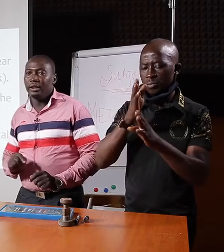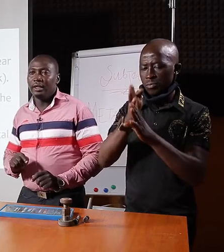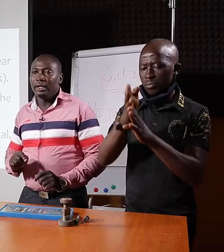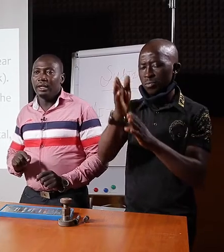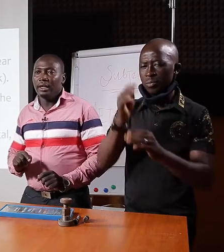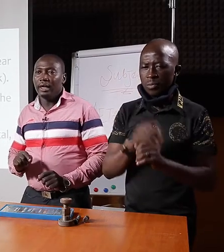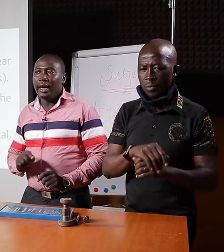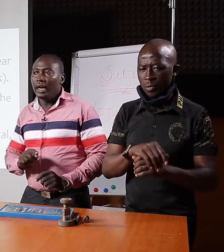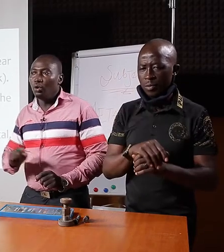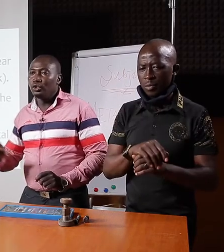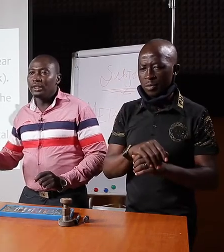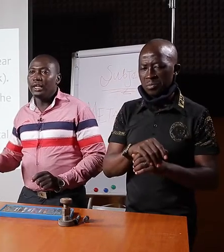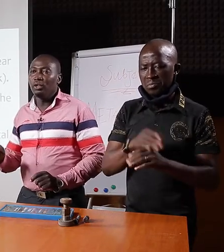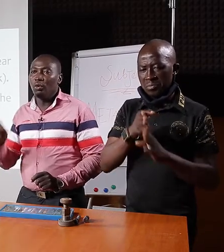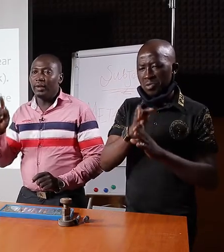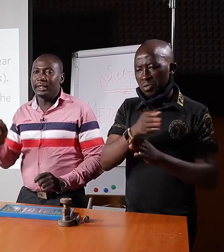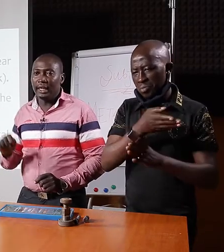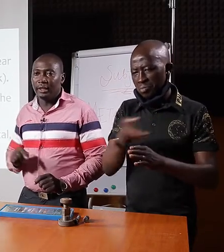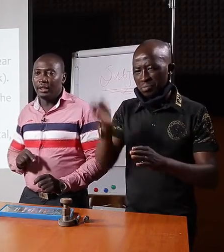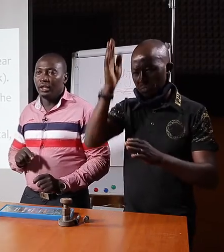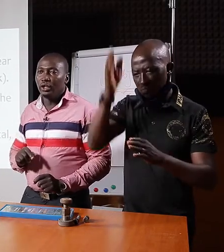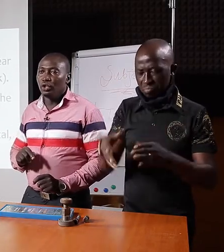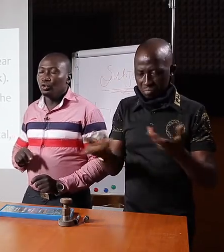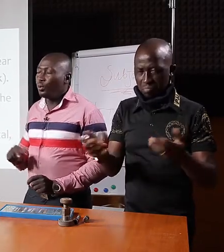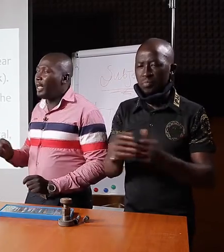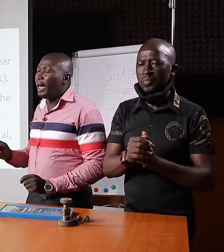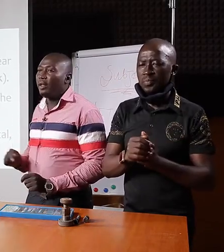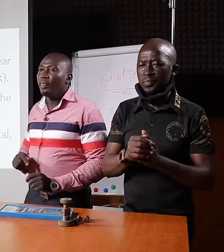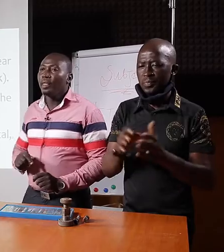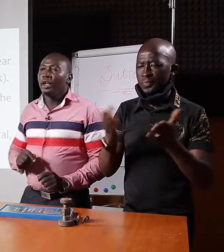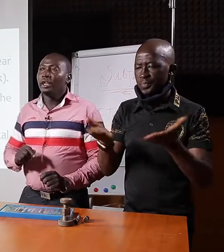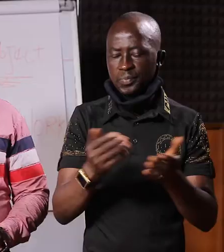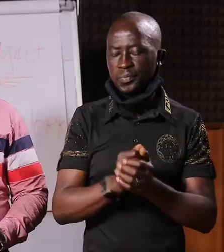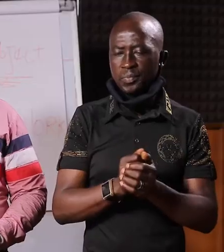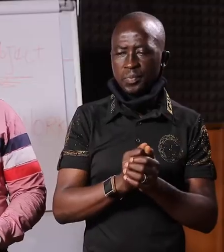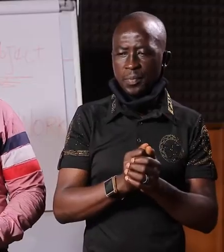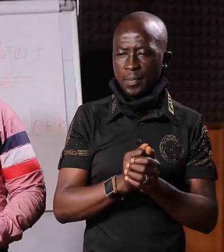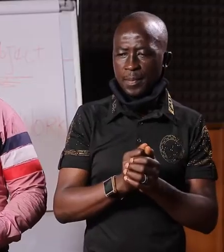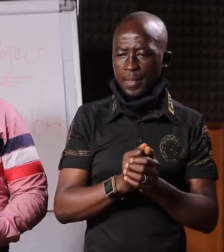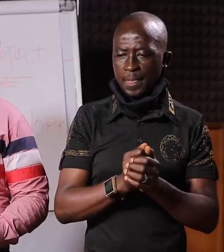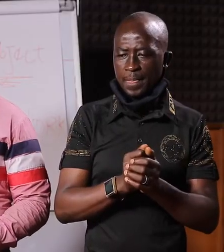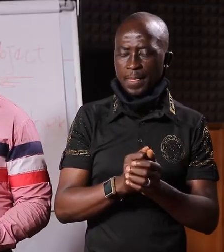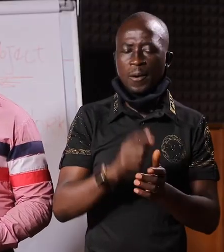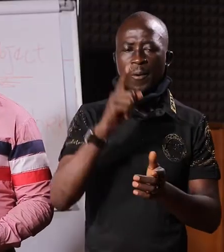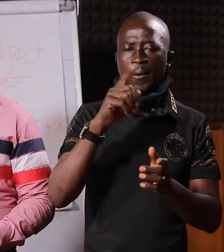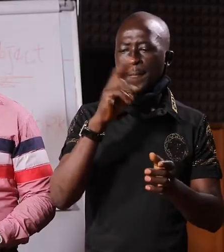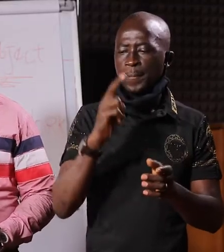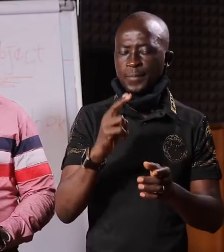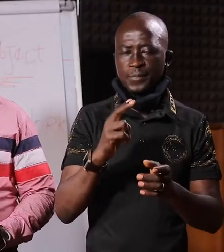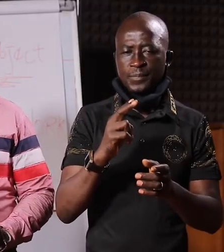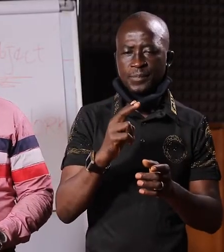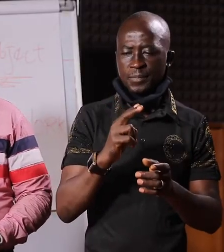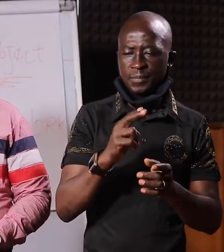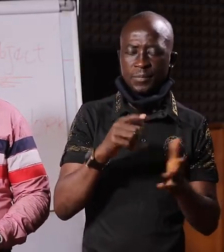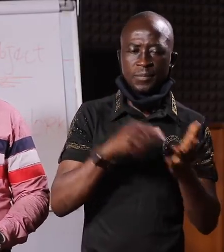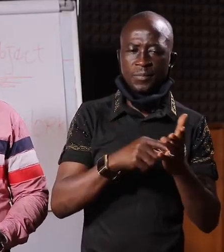line, either horizontally or vertically. So here, one uses or application of